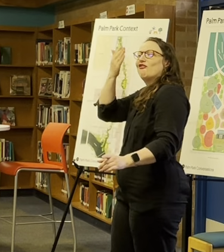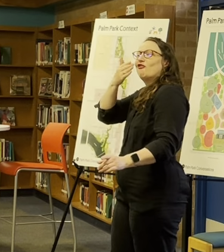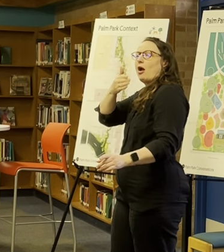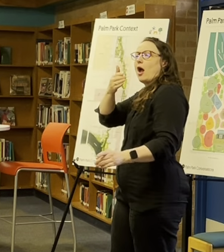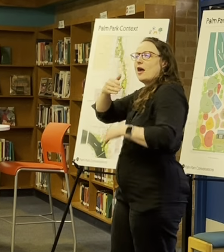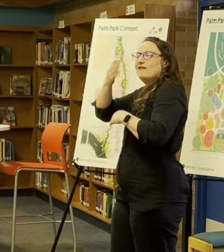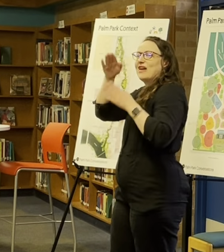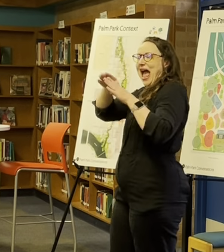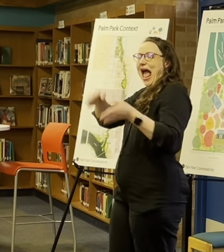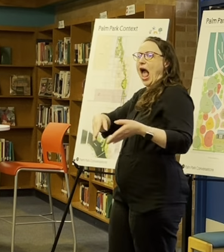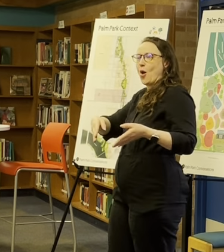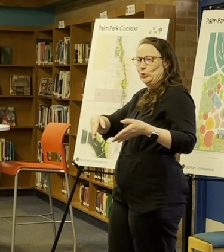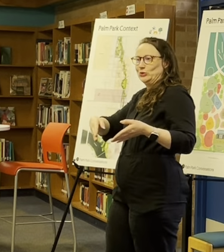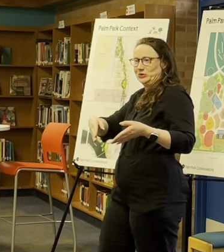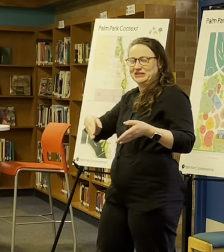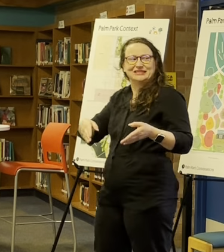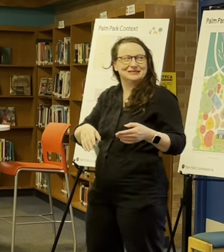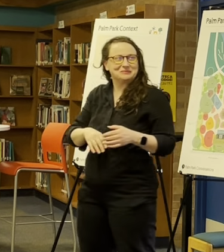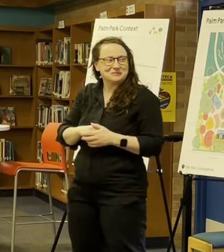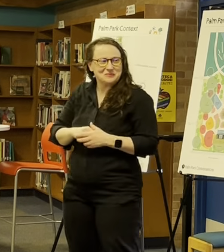using that plant material.